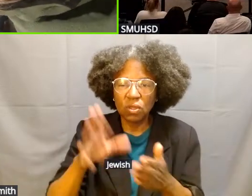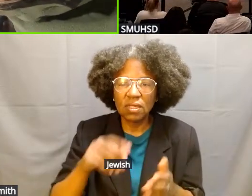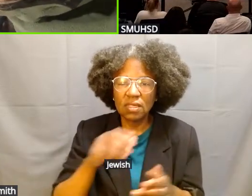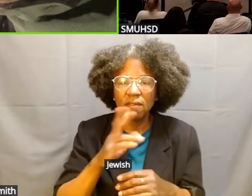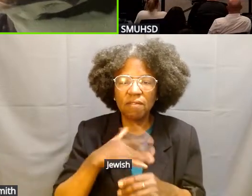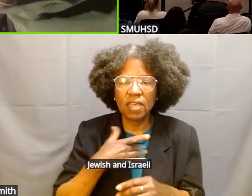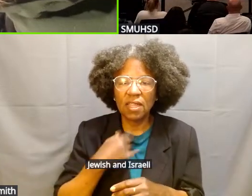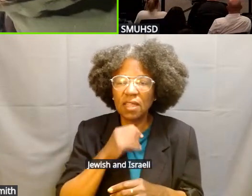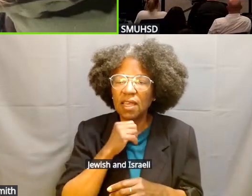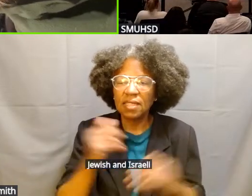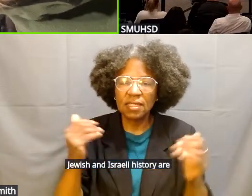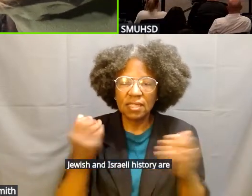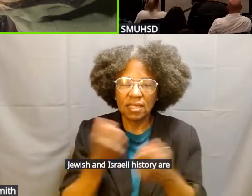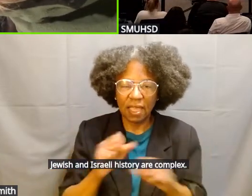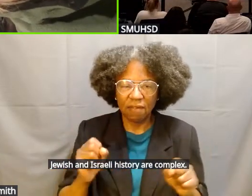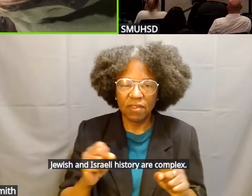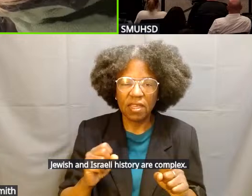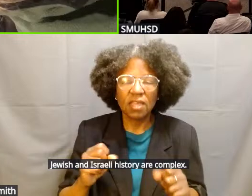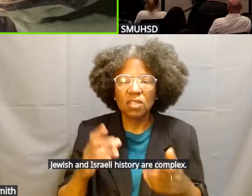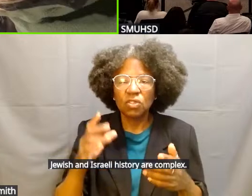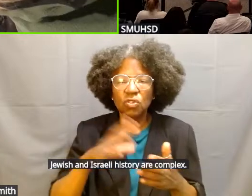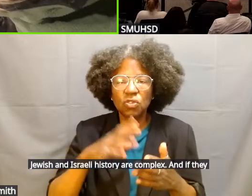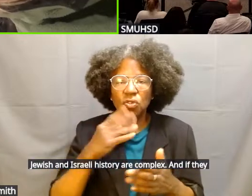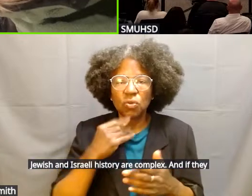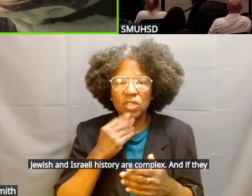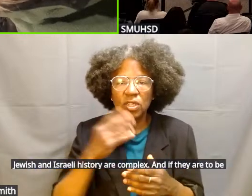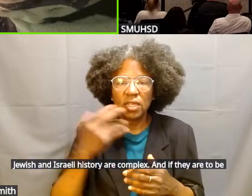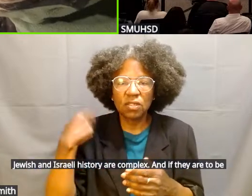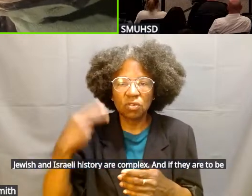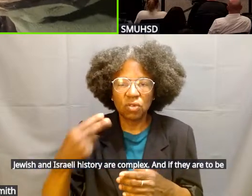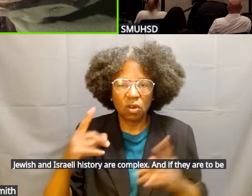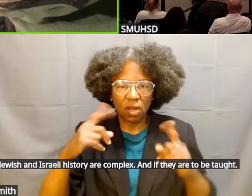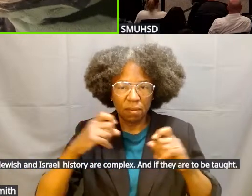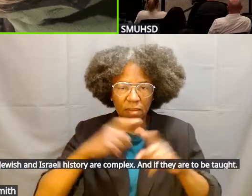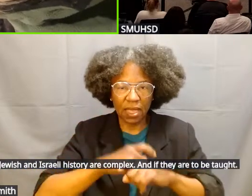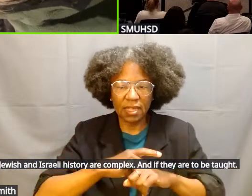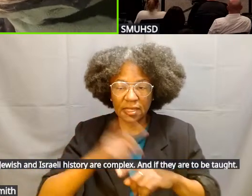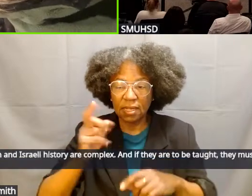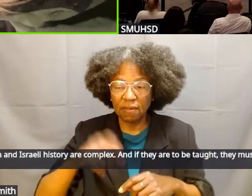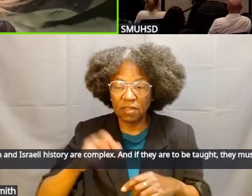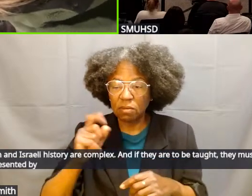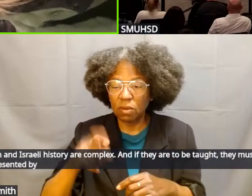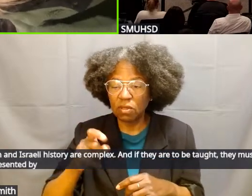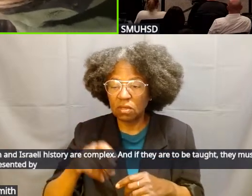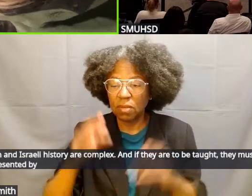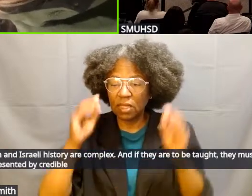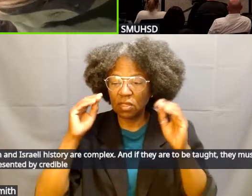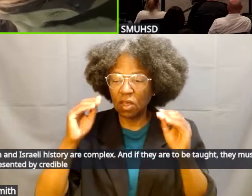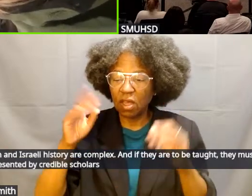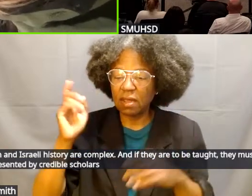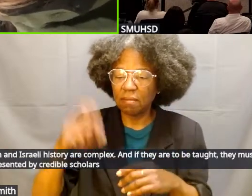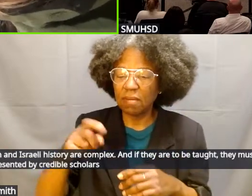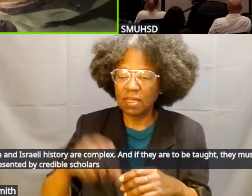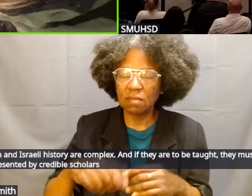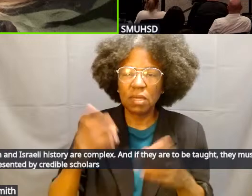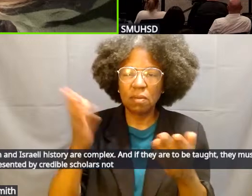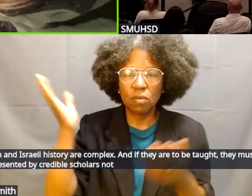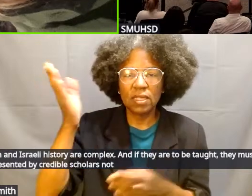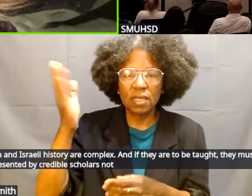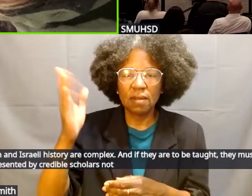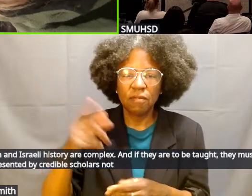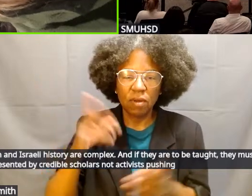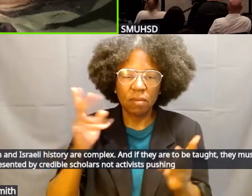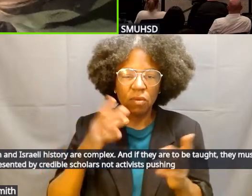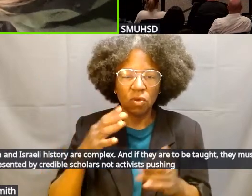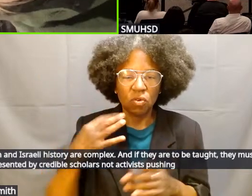are complex, and if they are to be taught, they must be presented by credible scholars, not activists pushing on